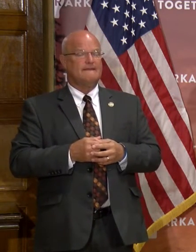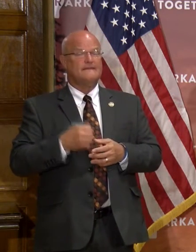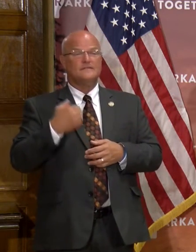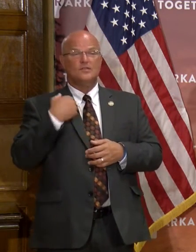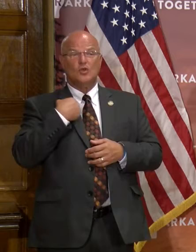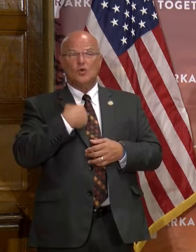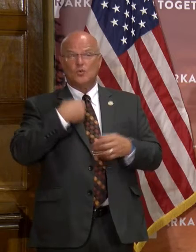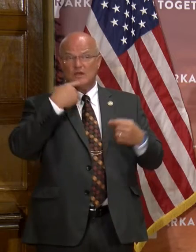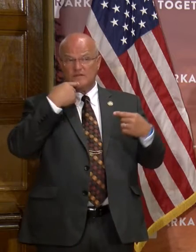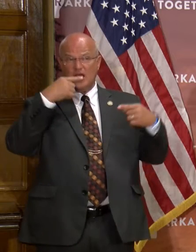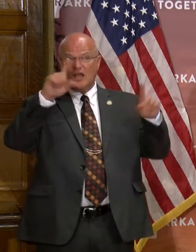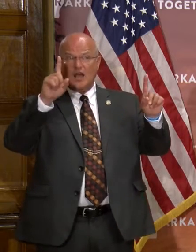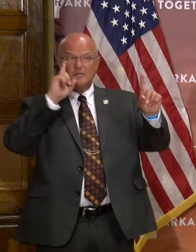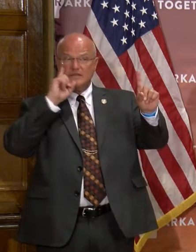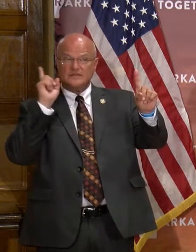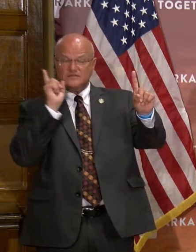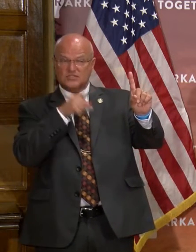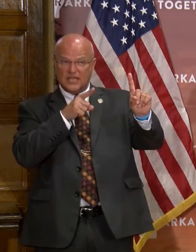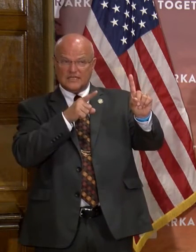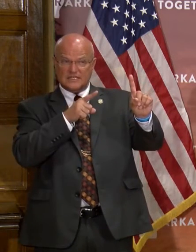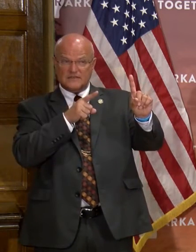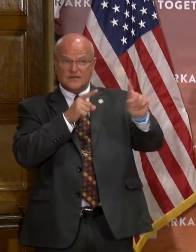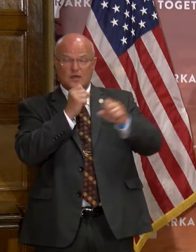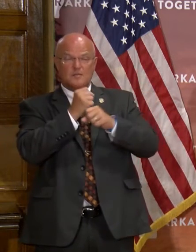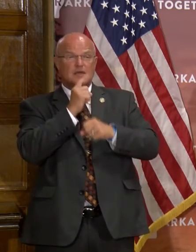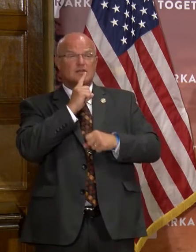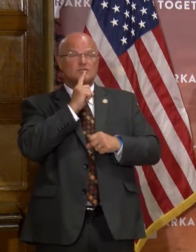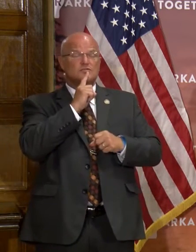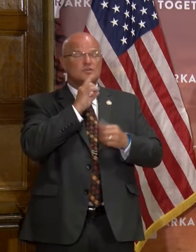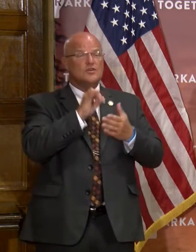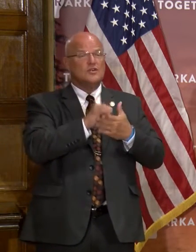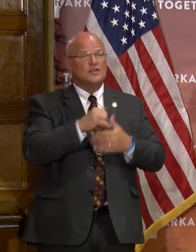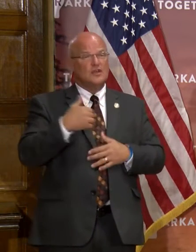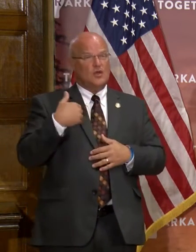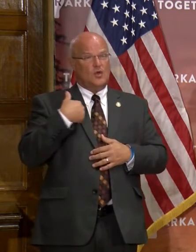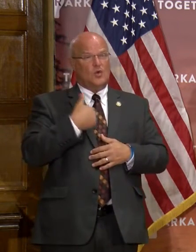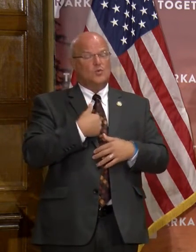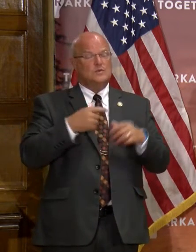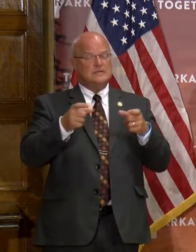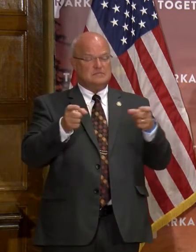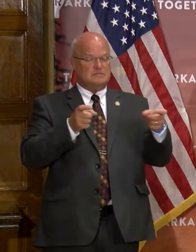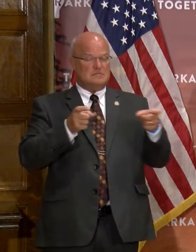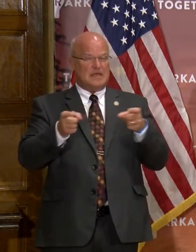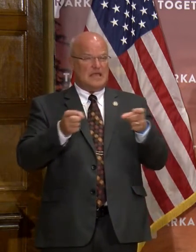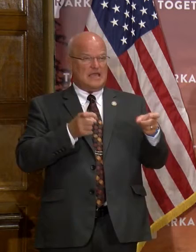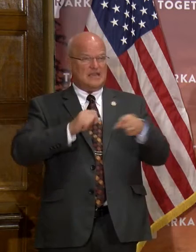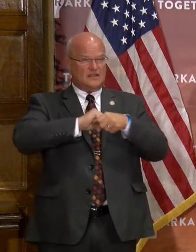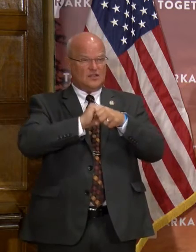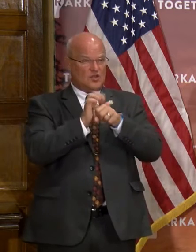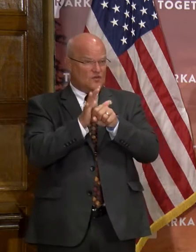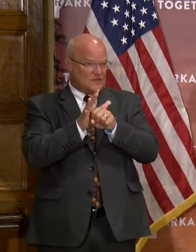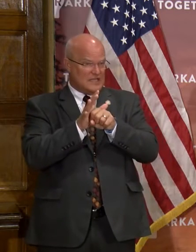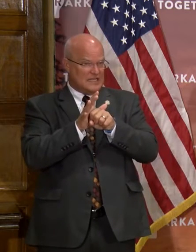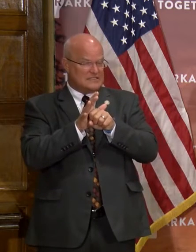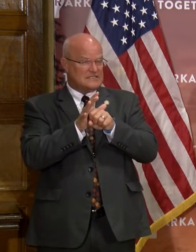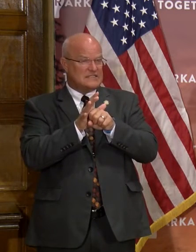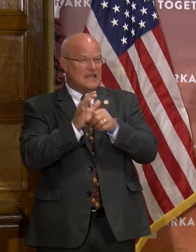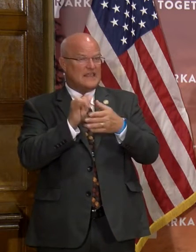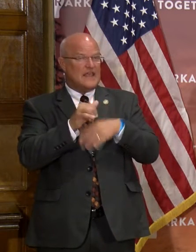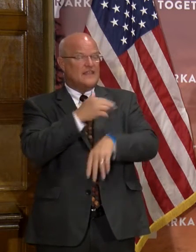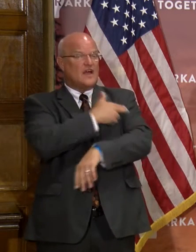we've accomplished the objective of making sure that we manage the COVID cases in a way